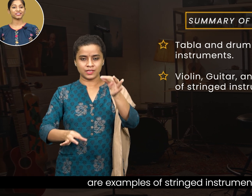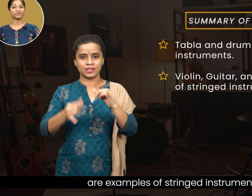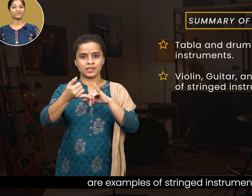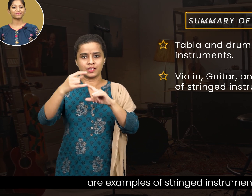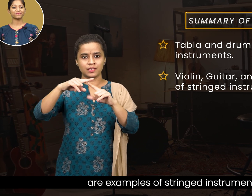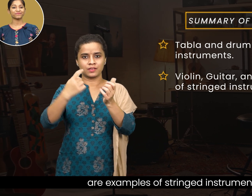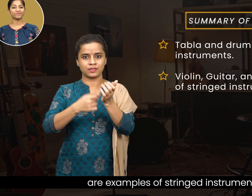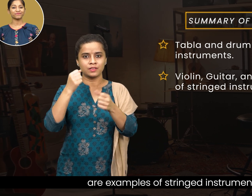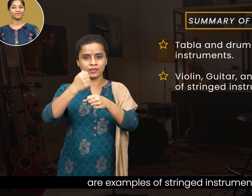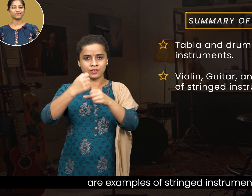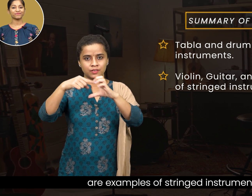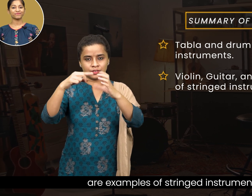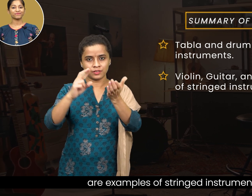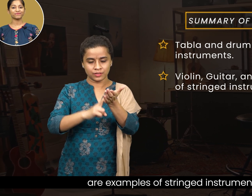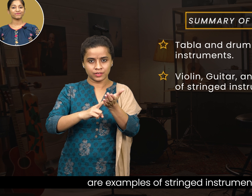instruments.